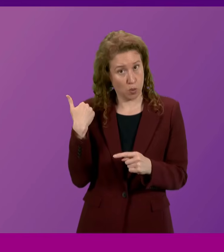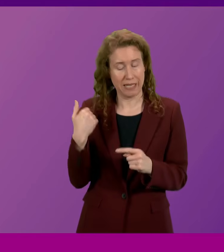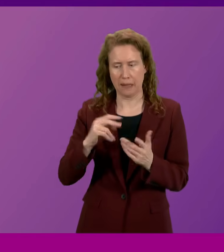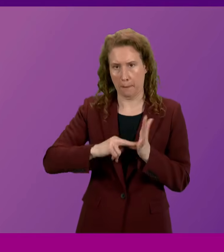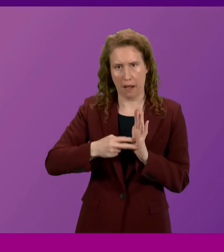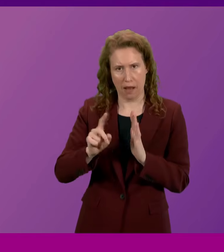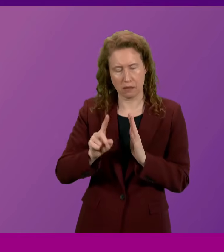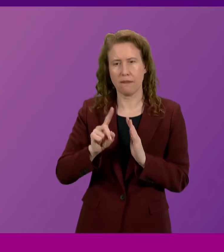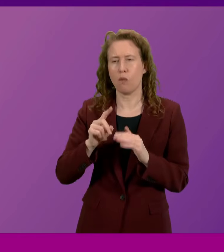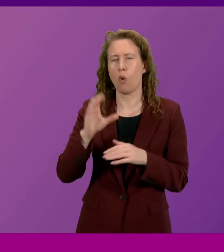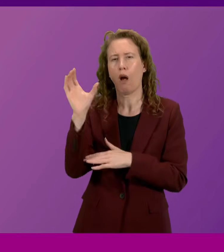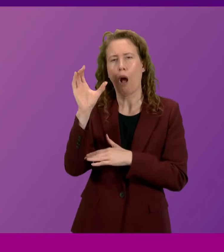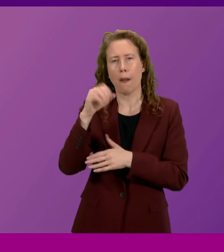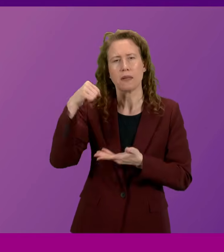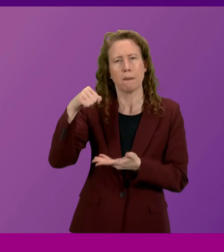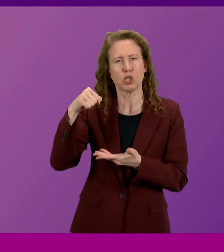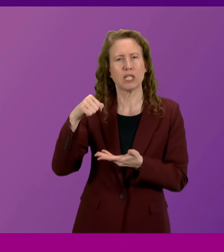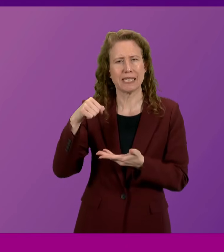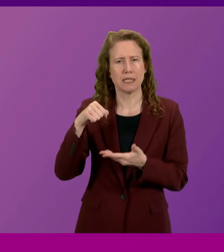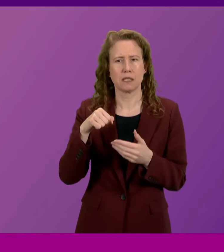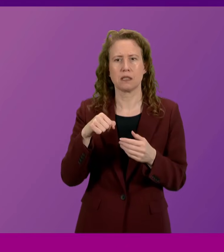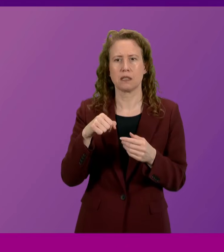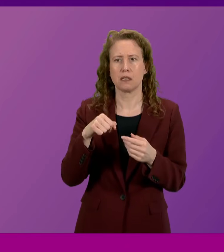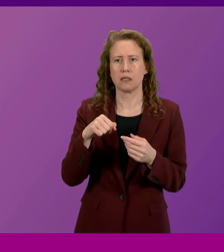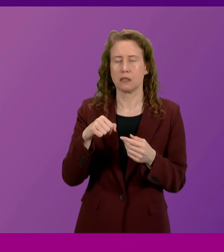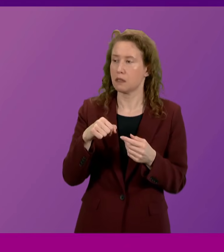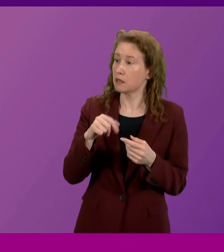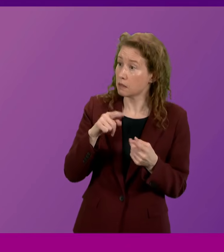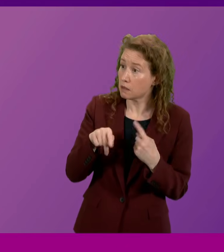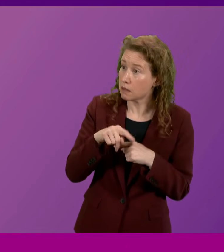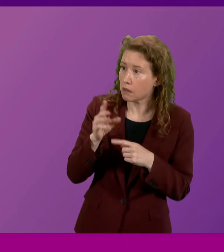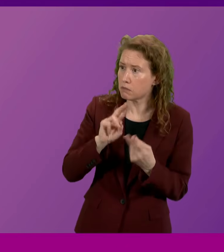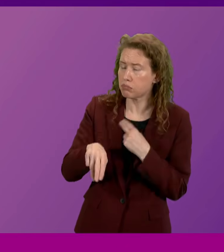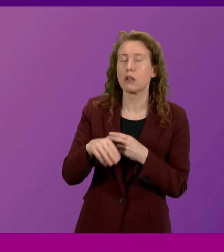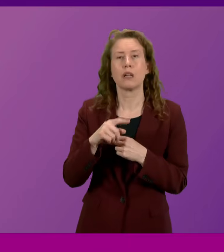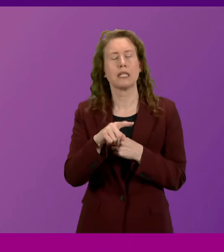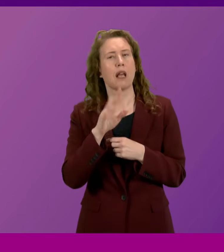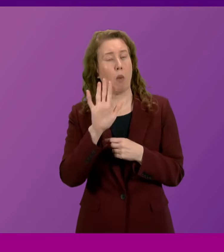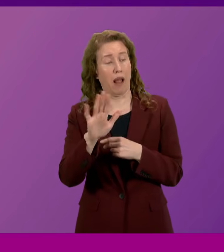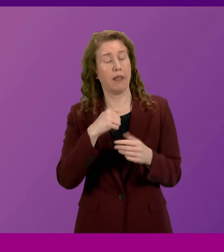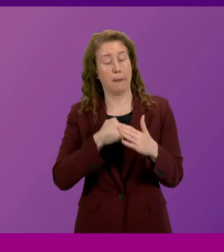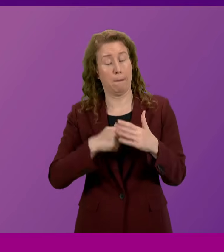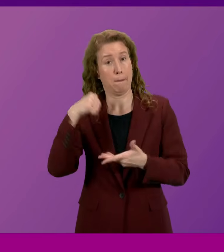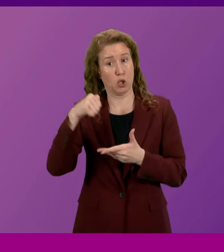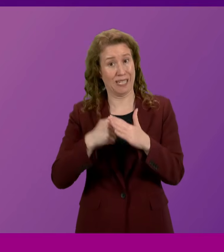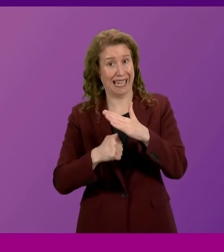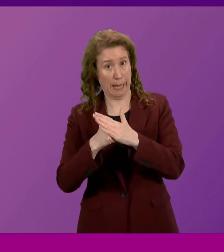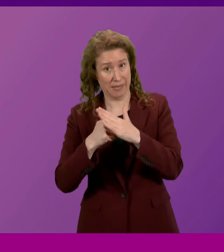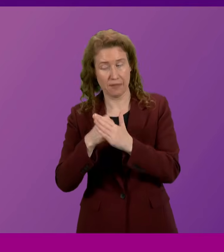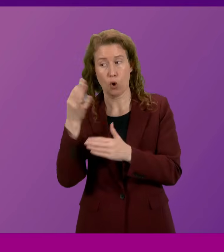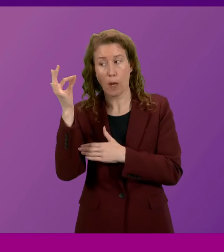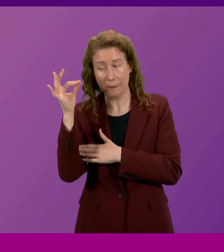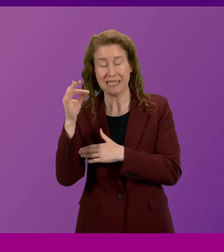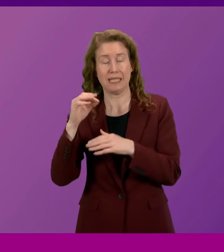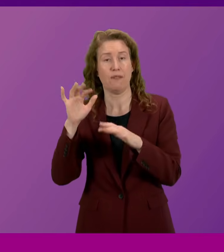on carbon budgets, for example, where we are following the setting of the budget limits by the Committee on